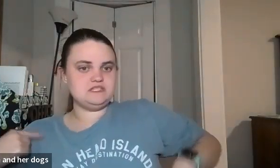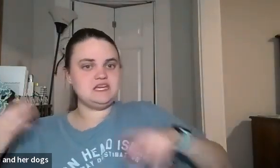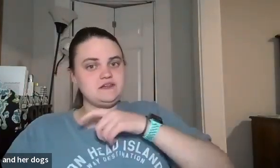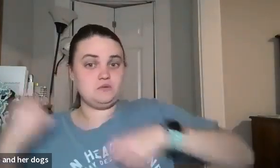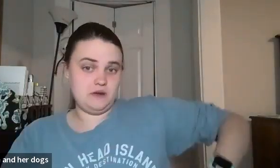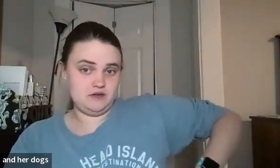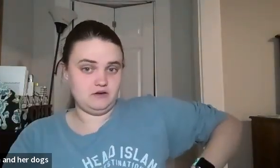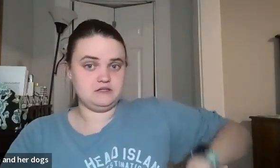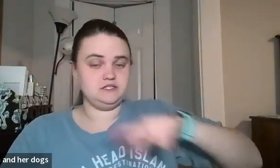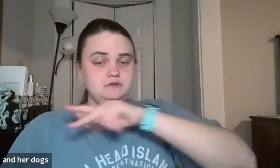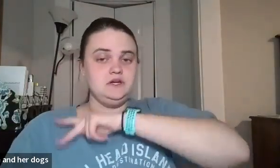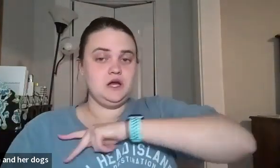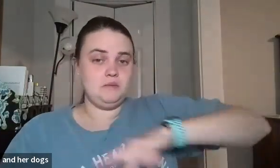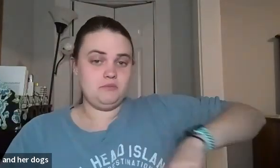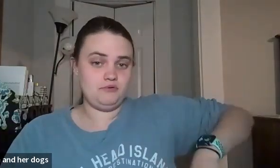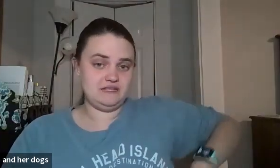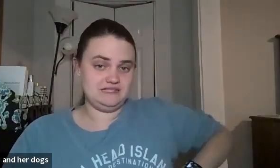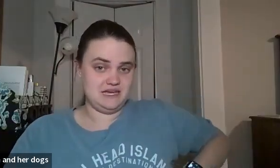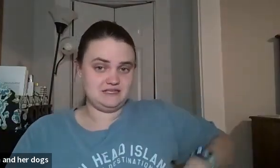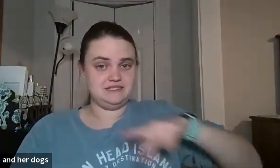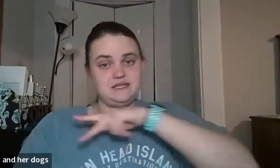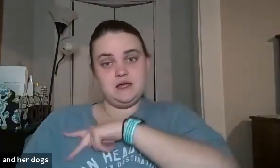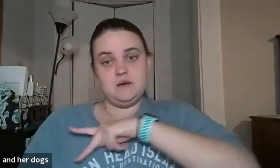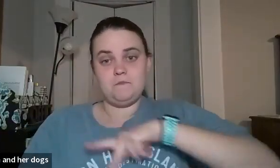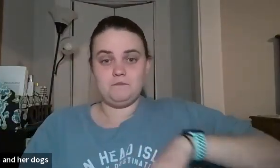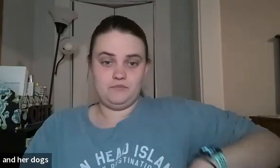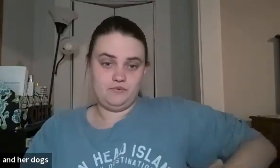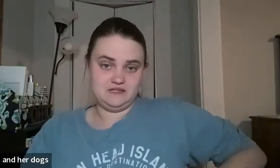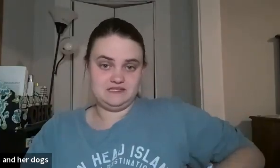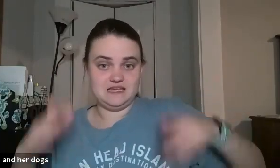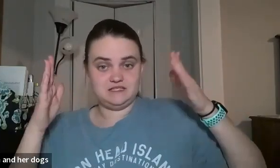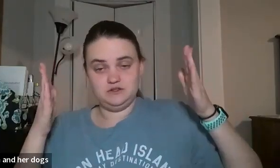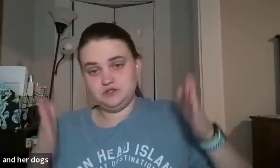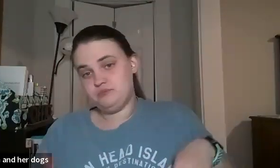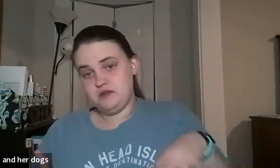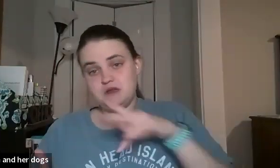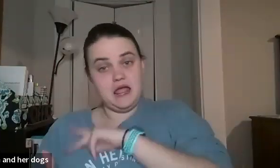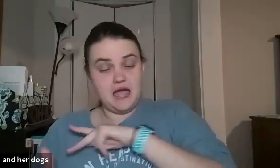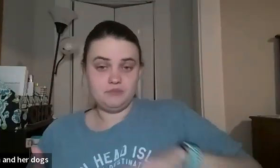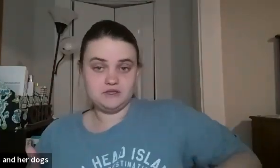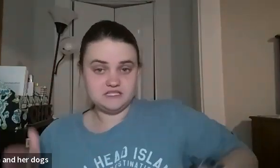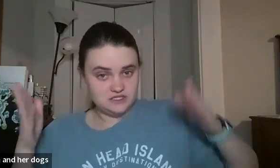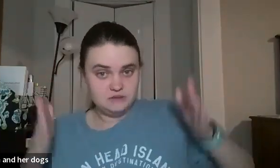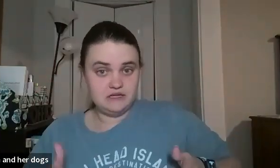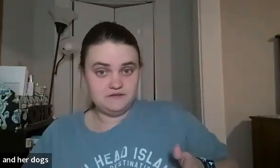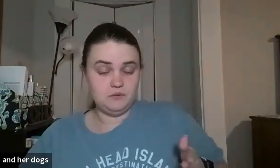like you have like a ribbon across you. Princess, princess. You can add person to it if you